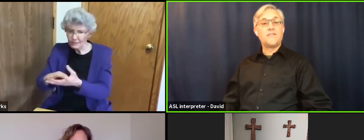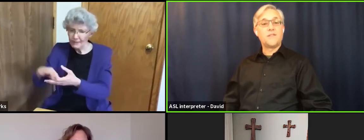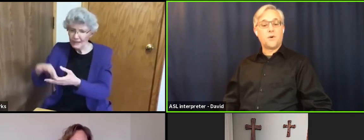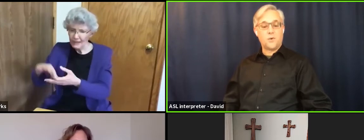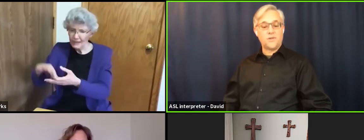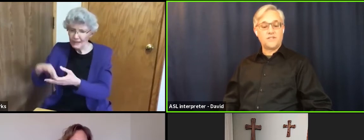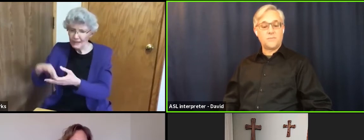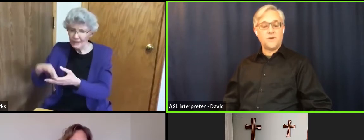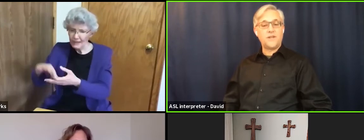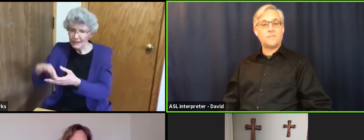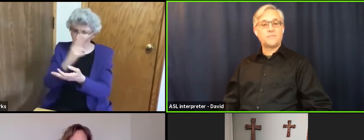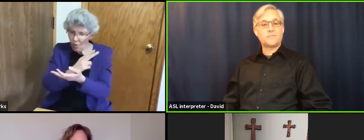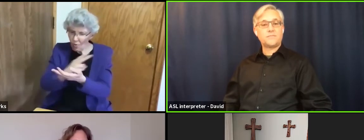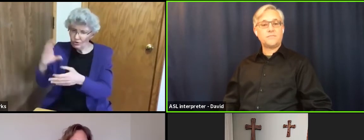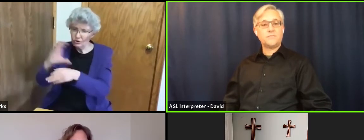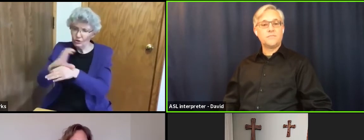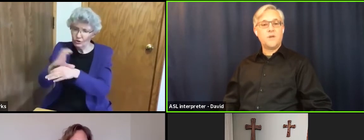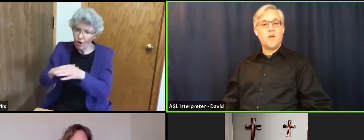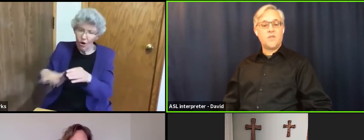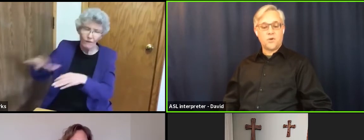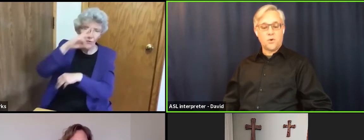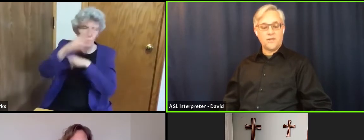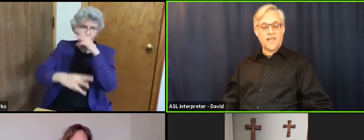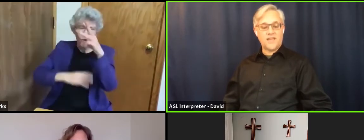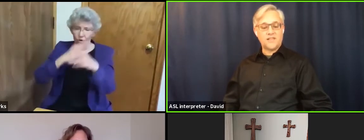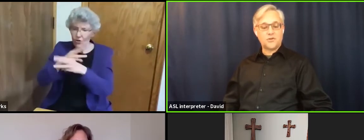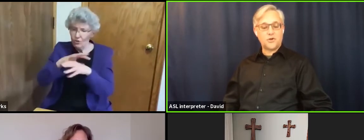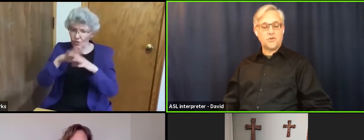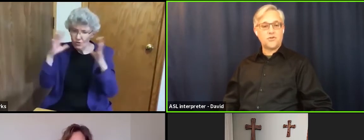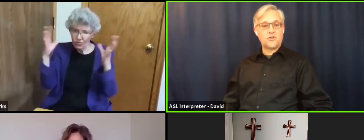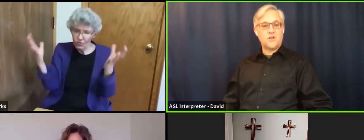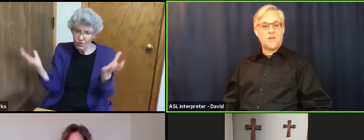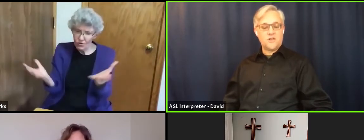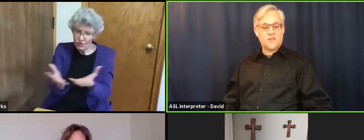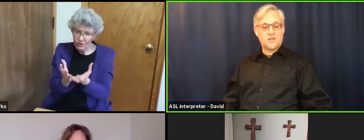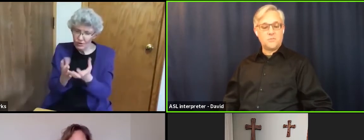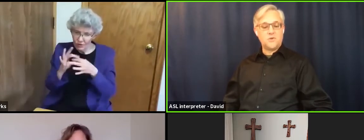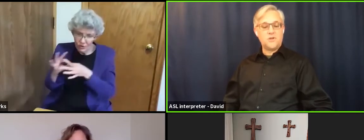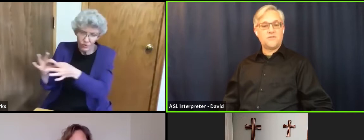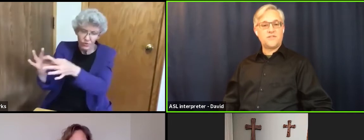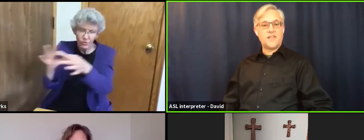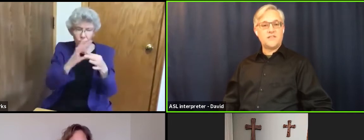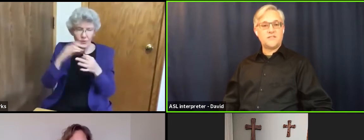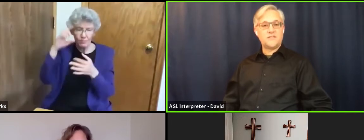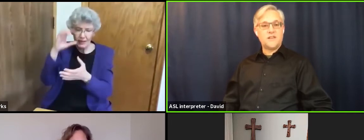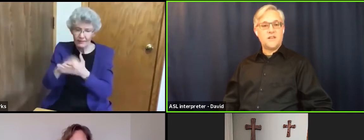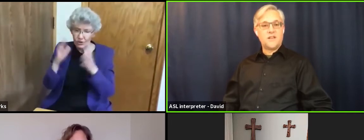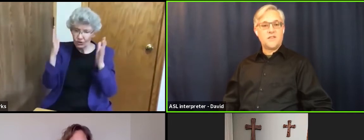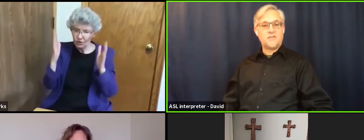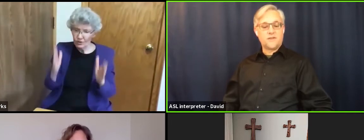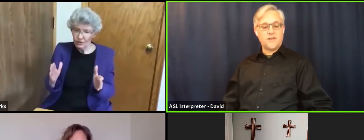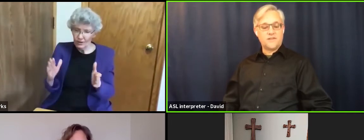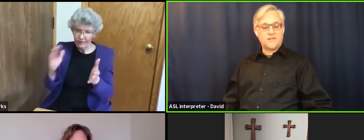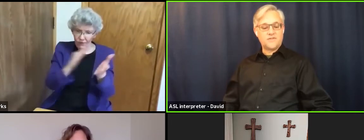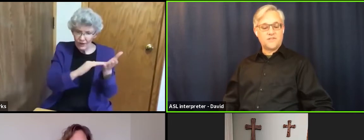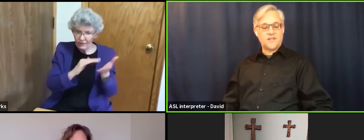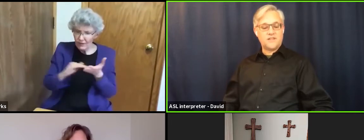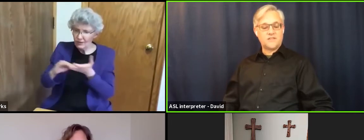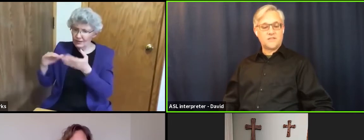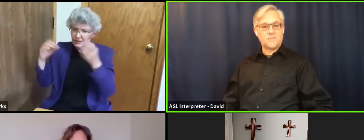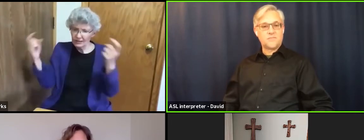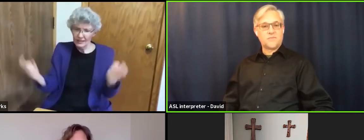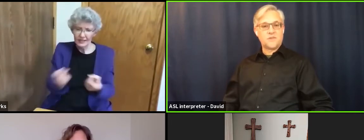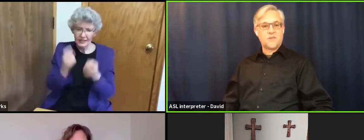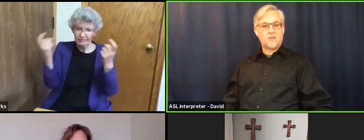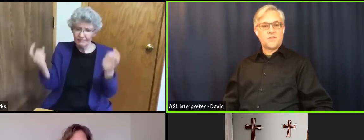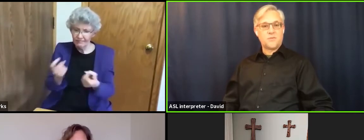I believe in the Holy Spirit, the Holy Catholic Church, the communion of saints, the forgiveness of